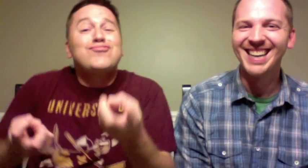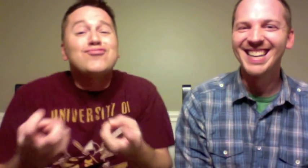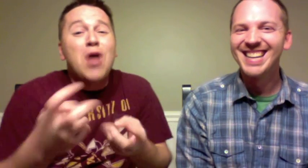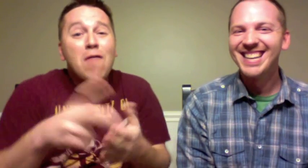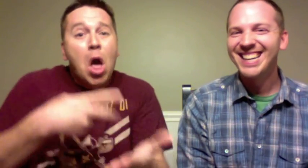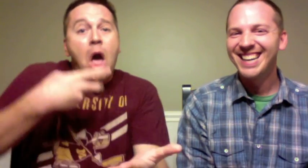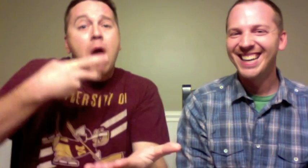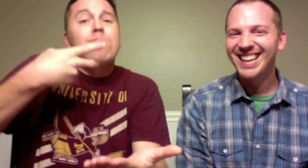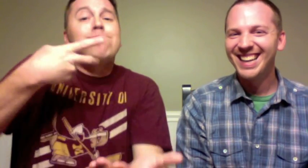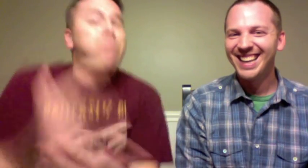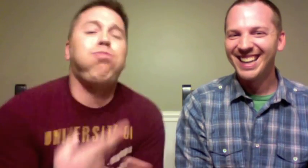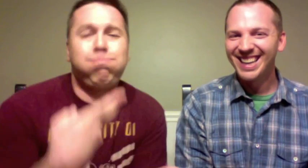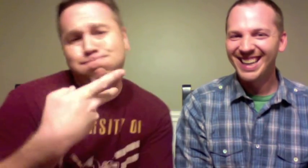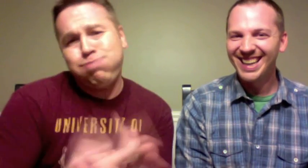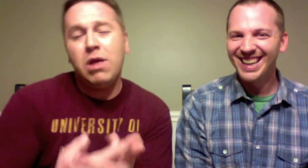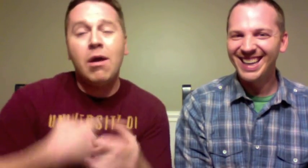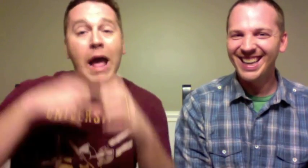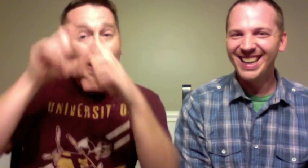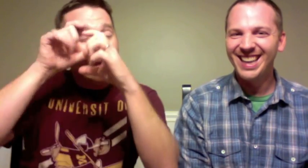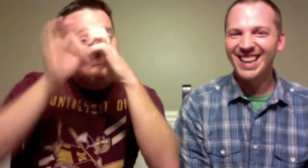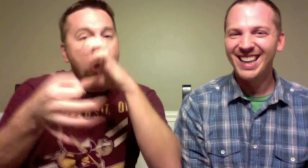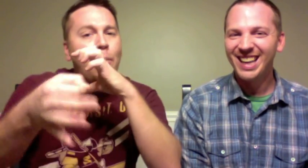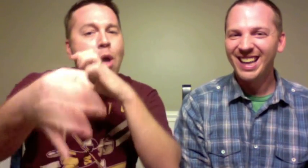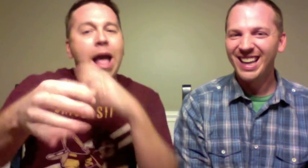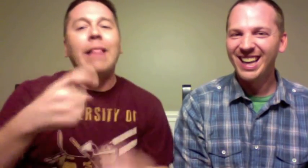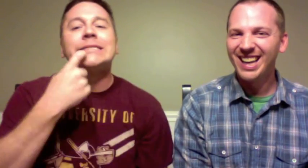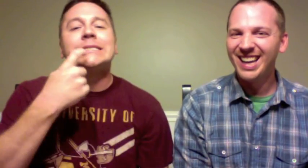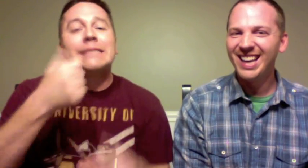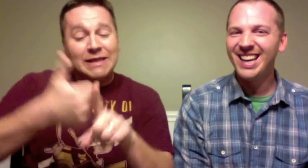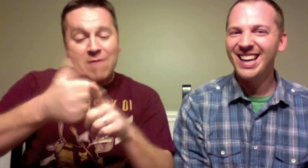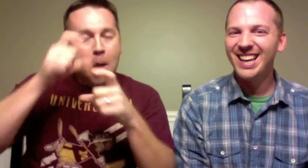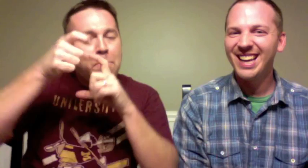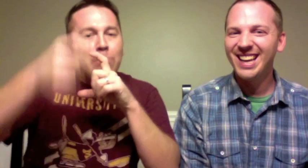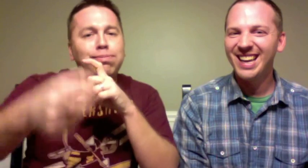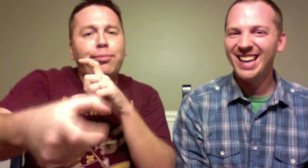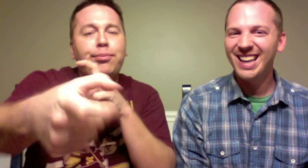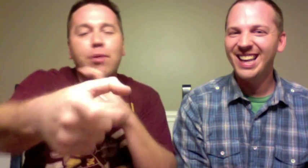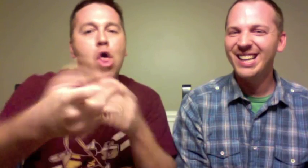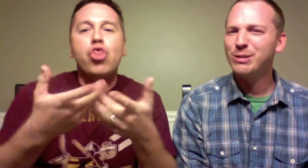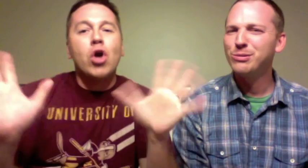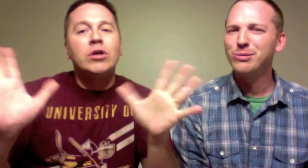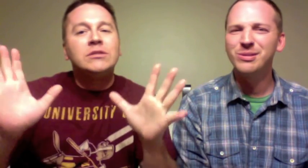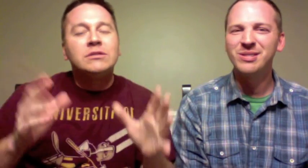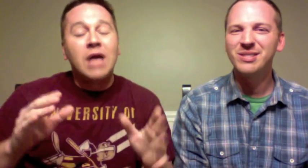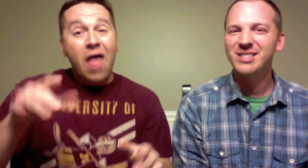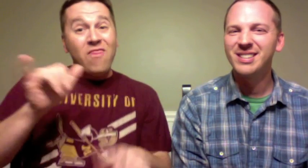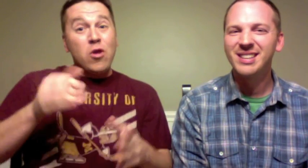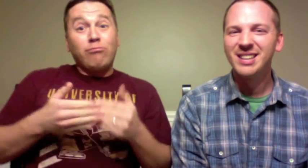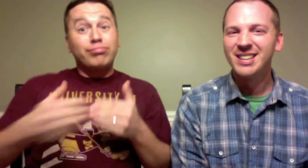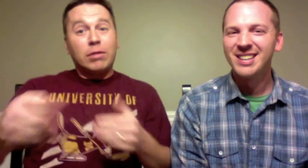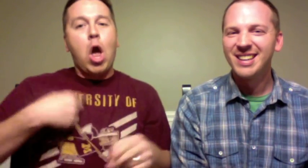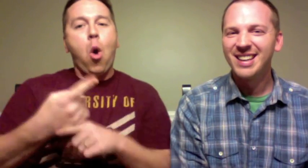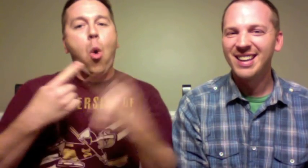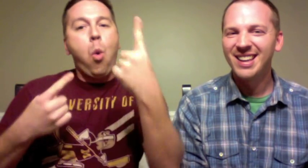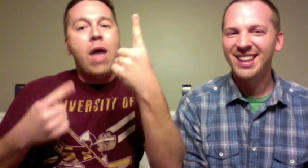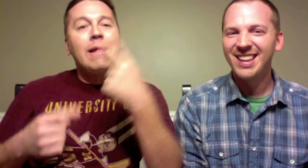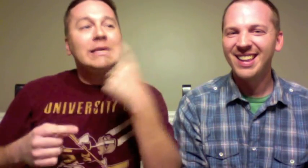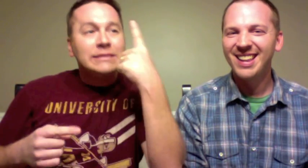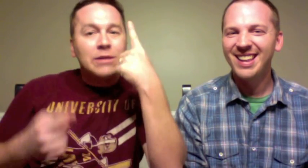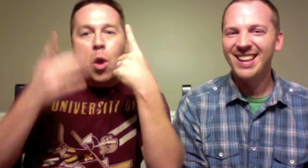was skating along, and I fell, and my glass popped out of my lens. The glass actually fell on the ground, and I lost it. The rest of the night, I had one